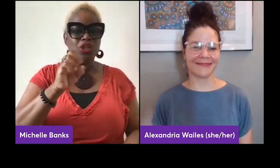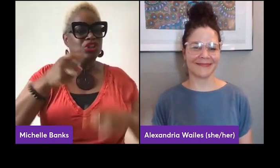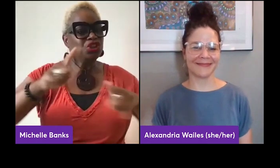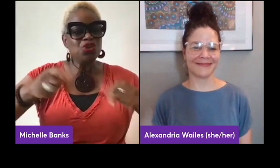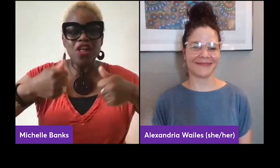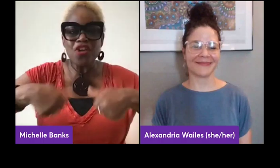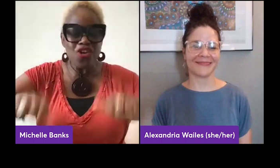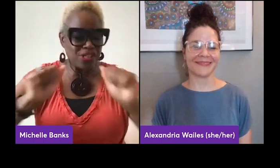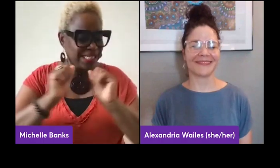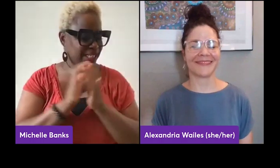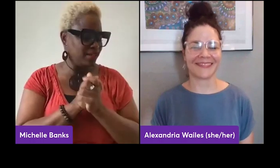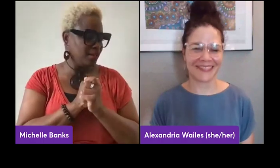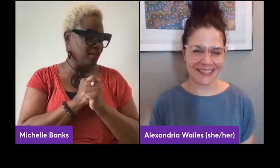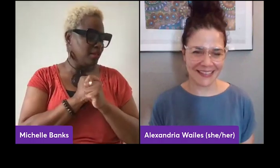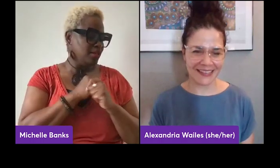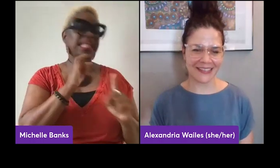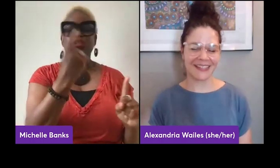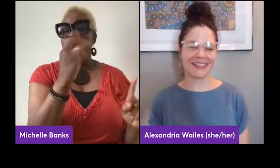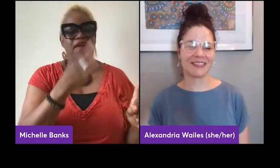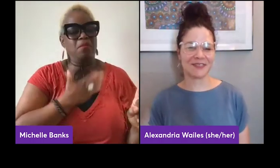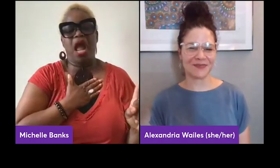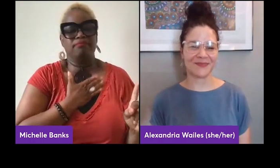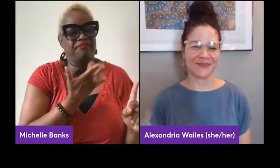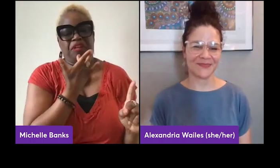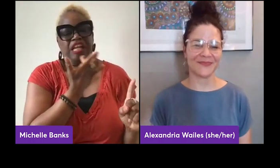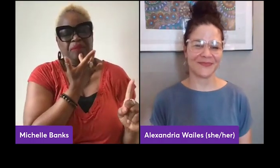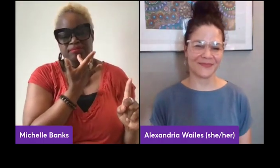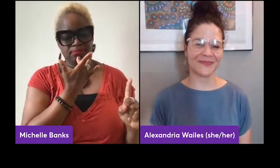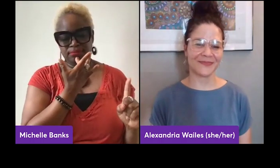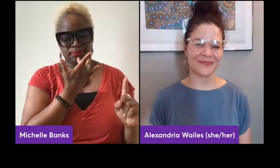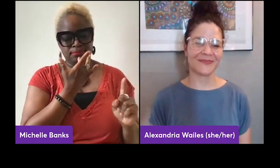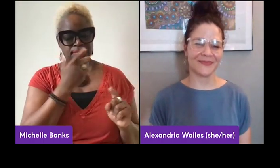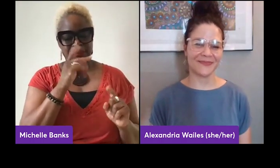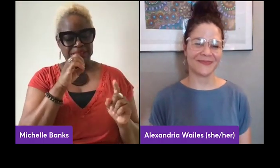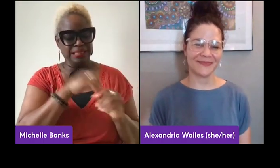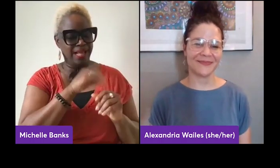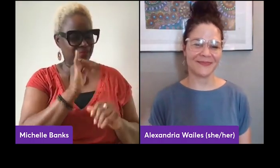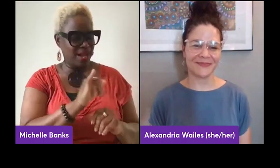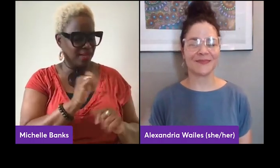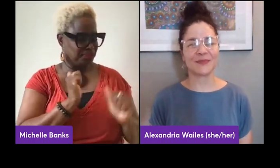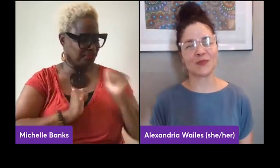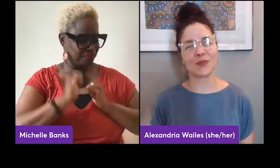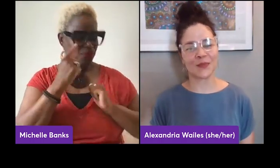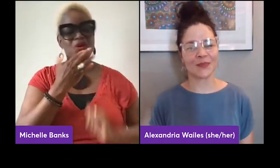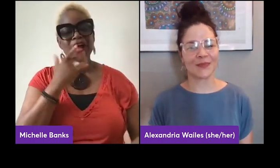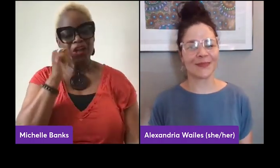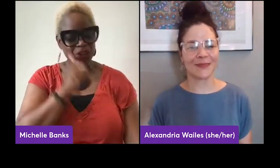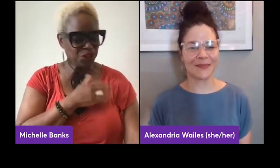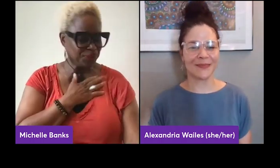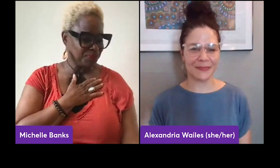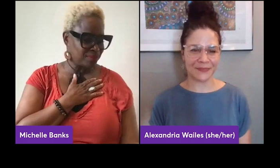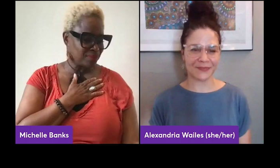I would always audition with this piece. It's one of my favorites.